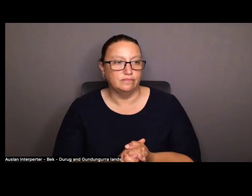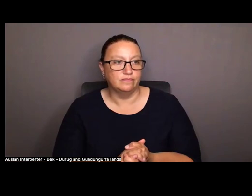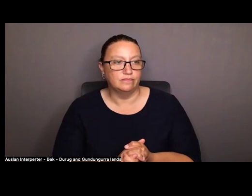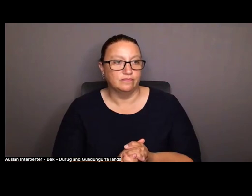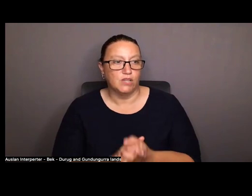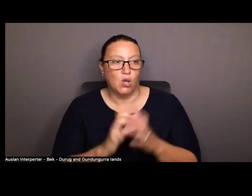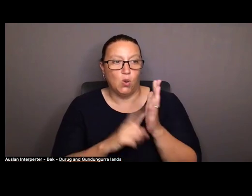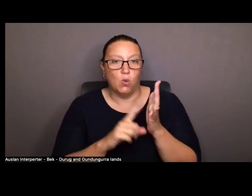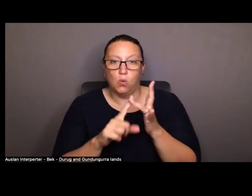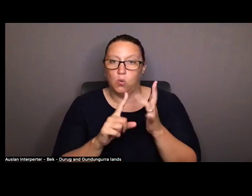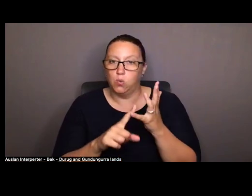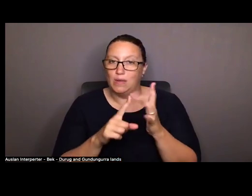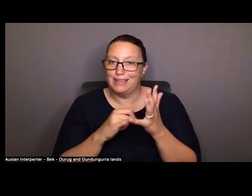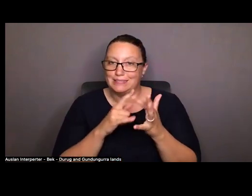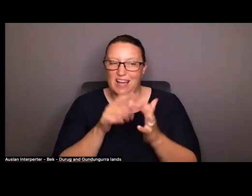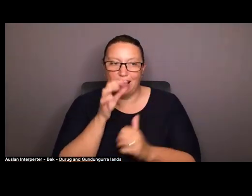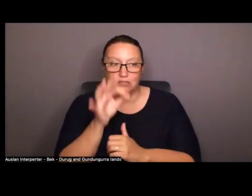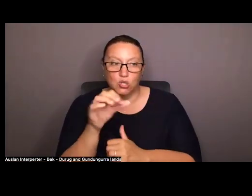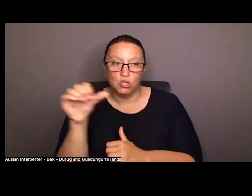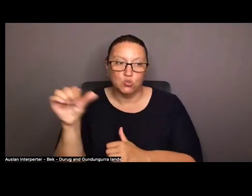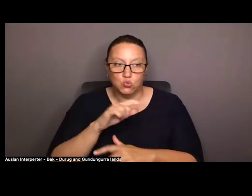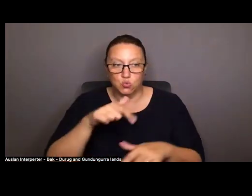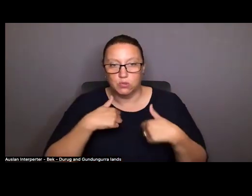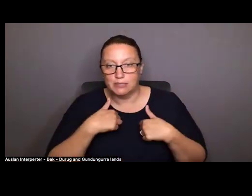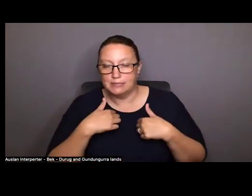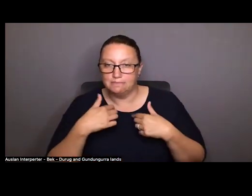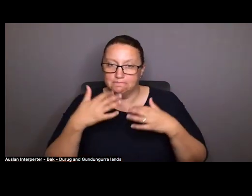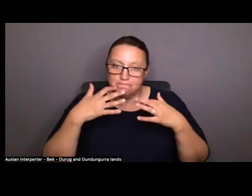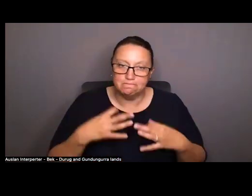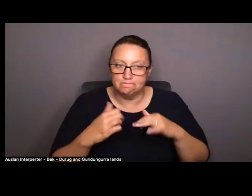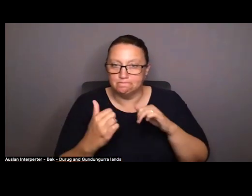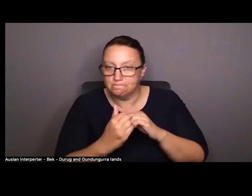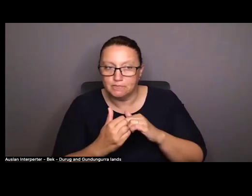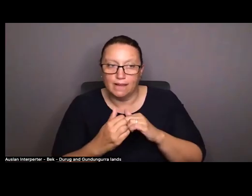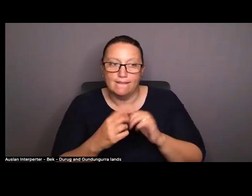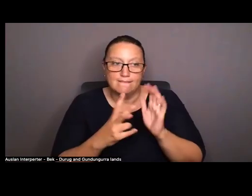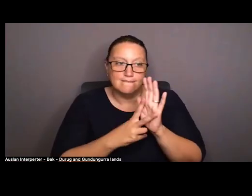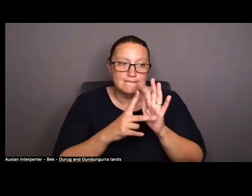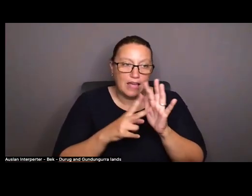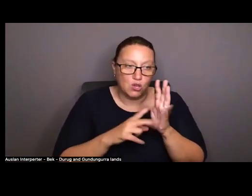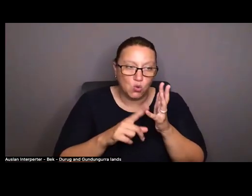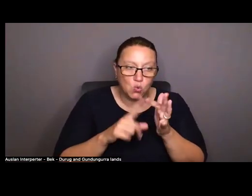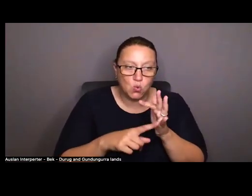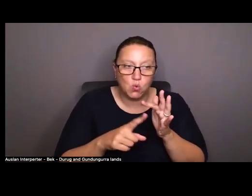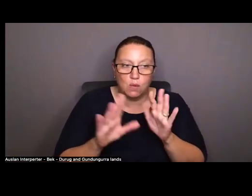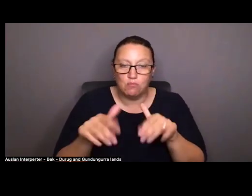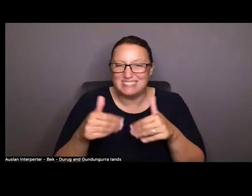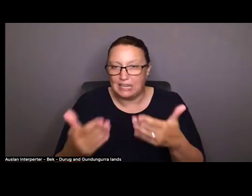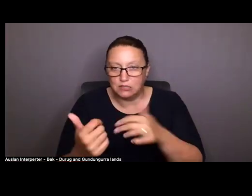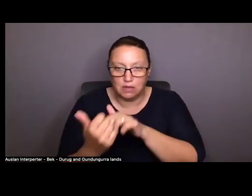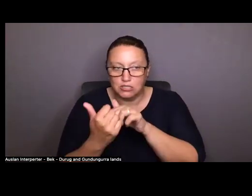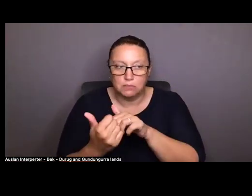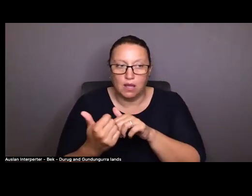Louise is asking, should we line up venue presentation partnerships before or after potential shortlisting?